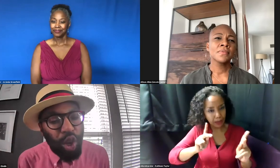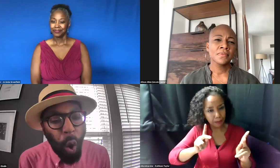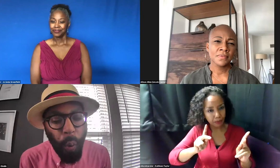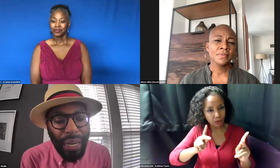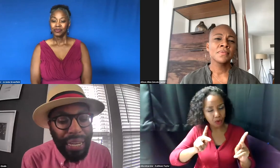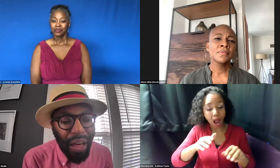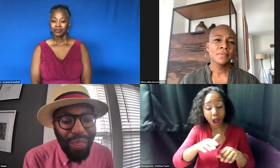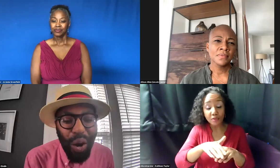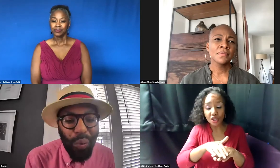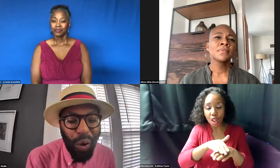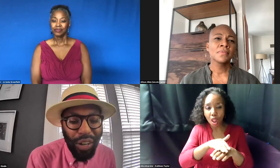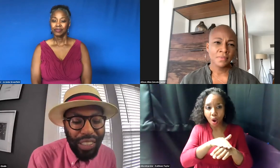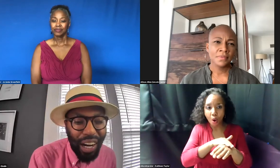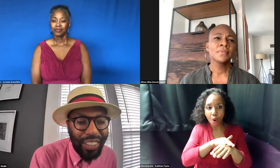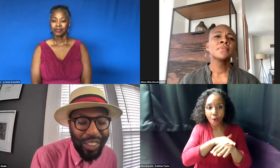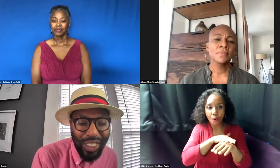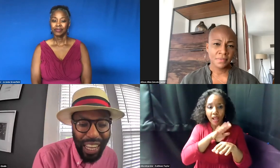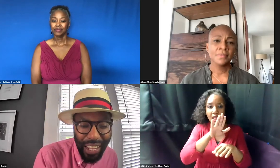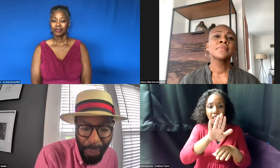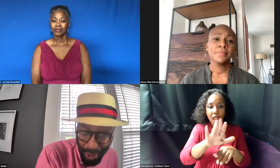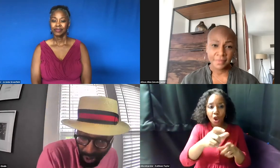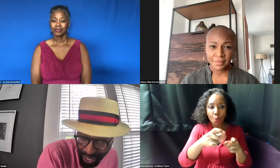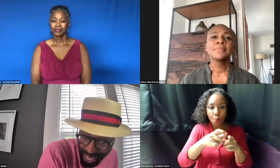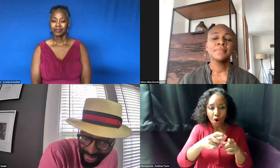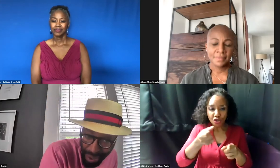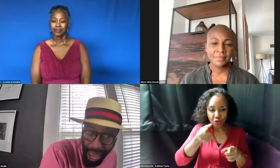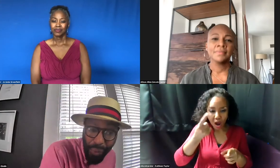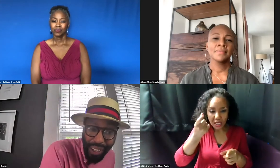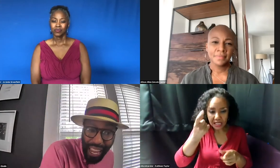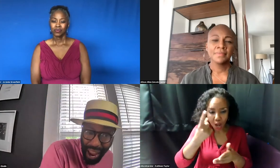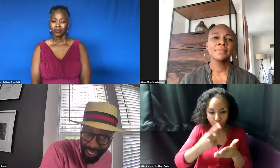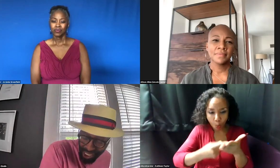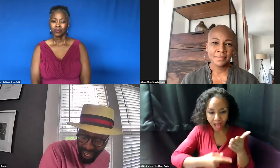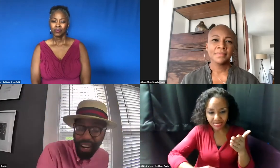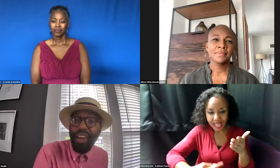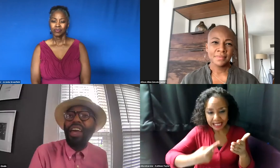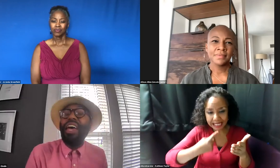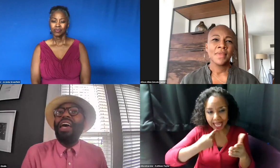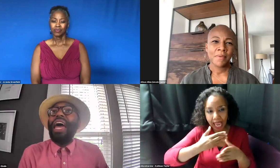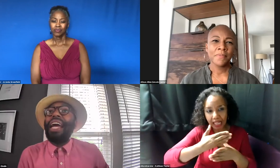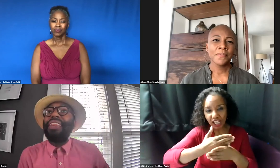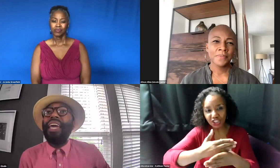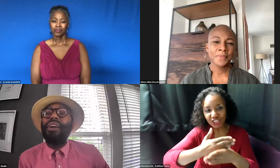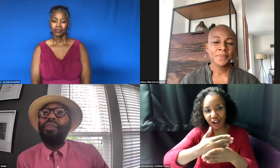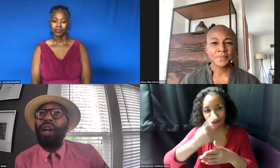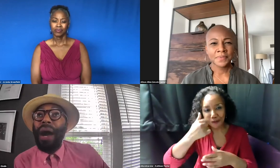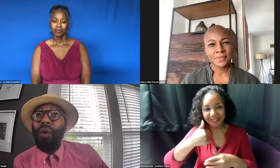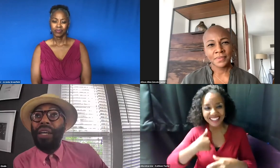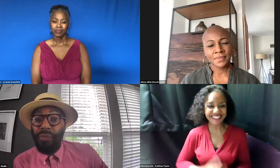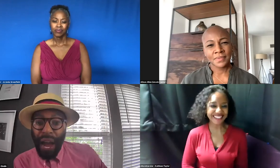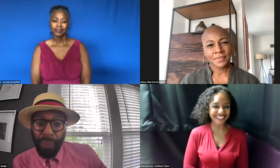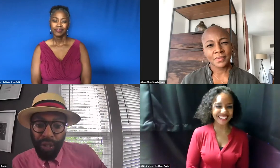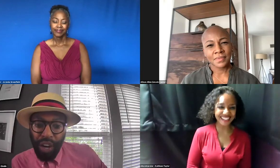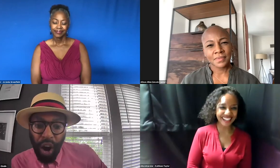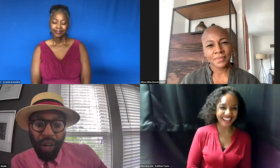am slowing down their words to understand the beauty in them and what they have to share. Yep. And I think one of my